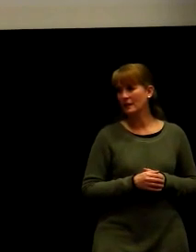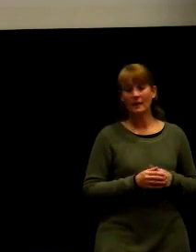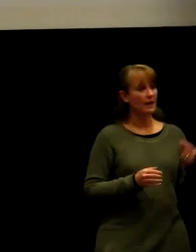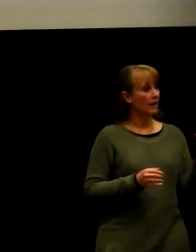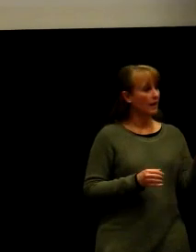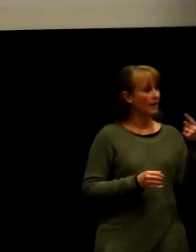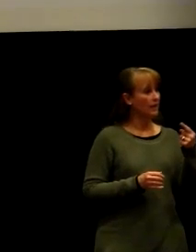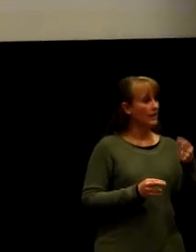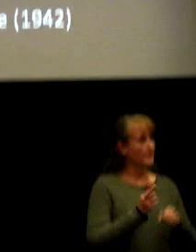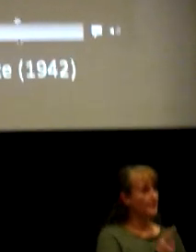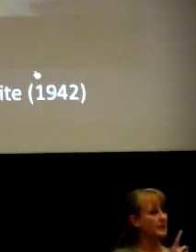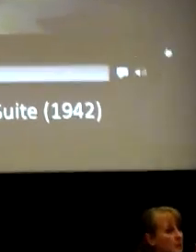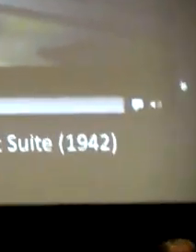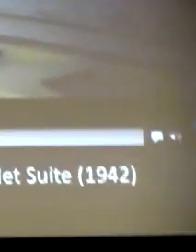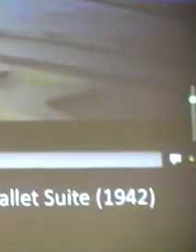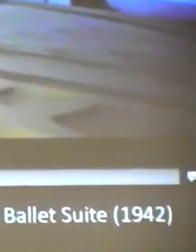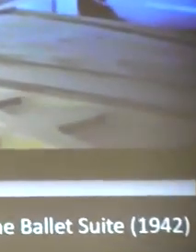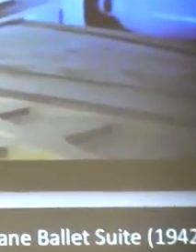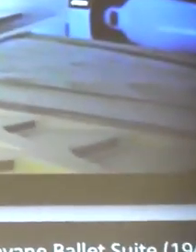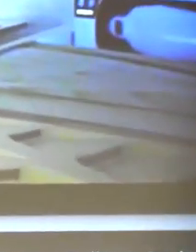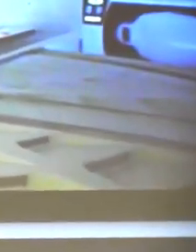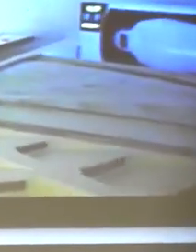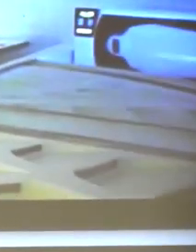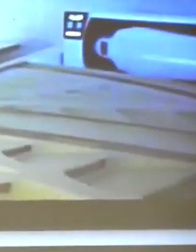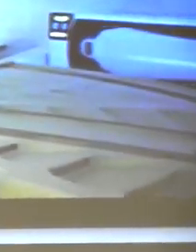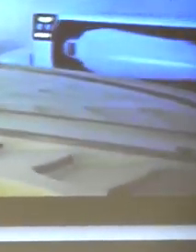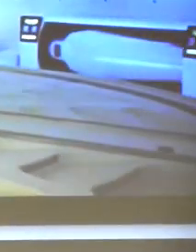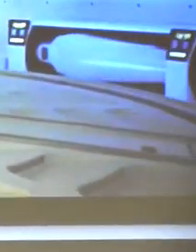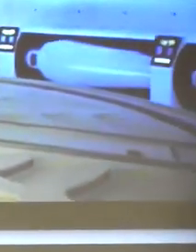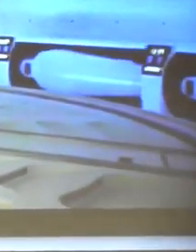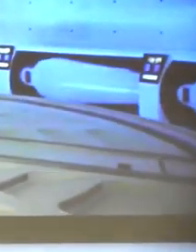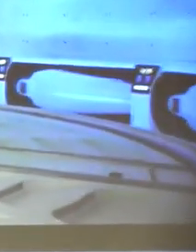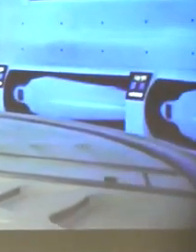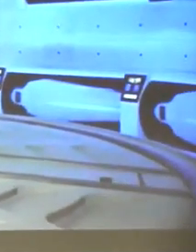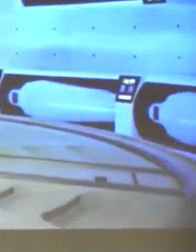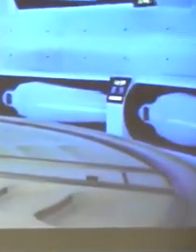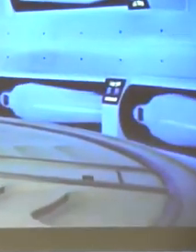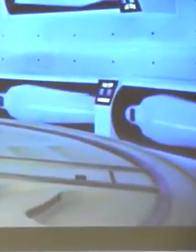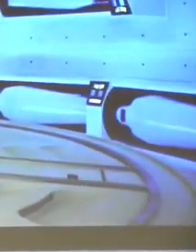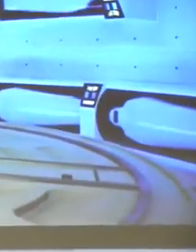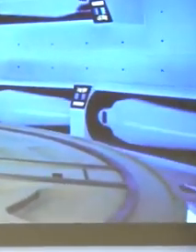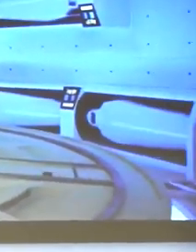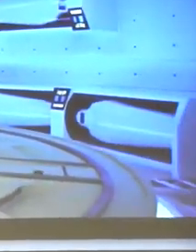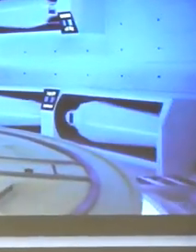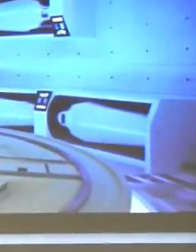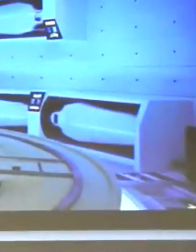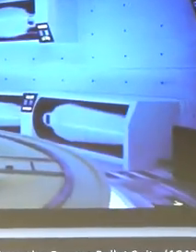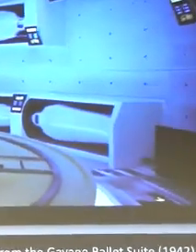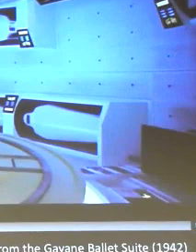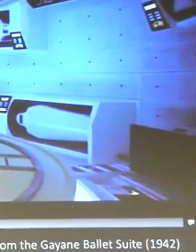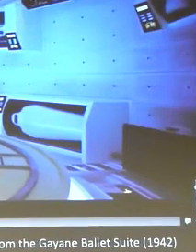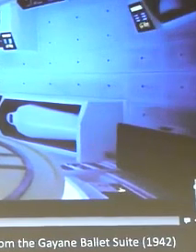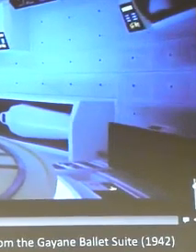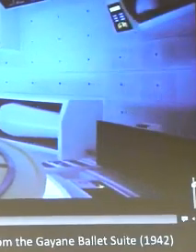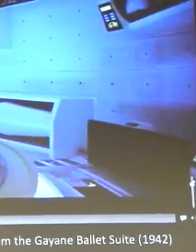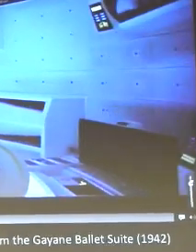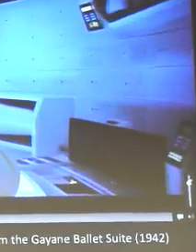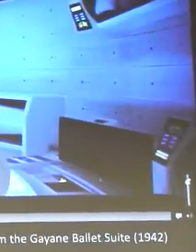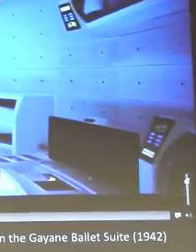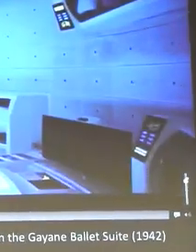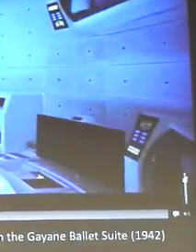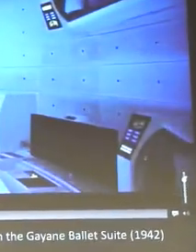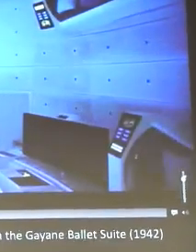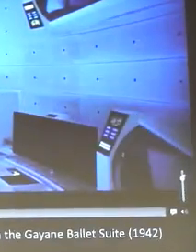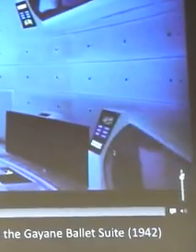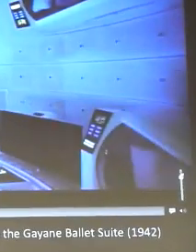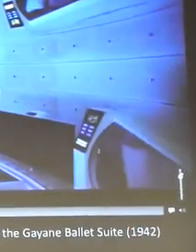This is the mission to Jupiter. I'm going to turn the music down. It's Khachaturian, and the music is suggestive of the general